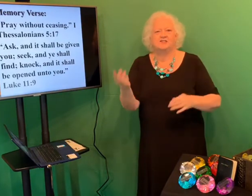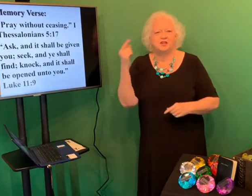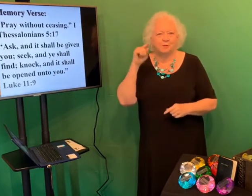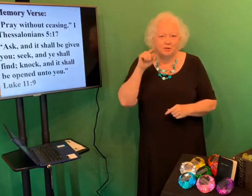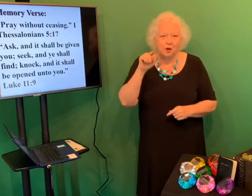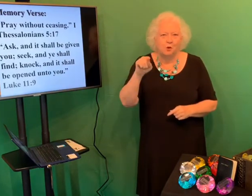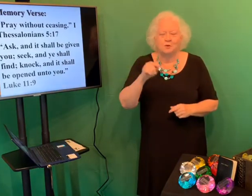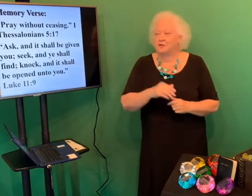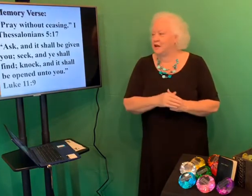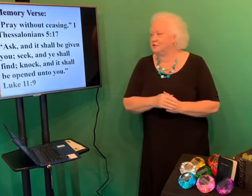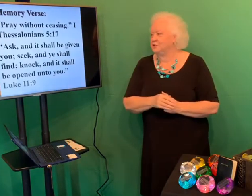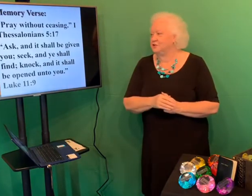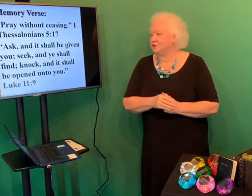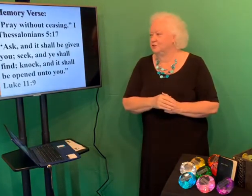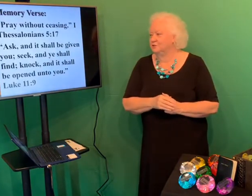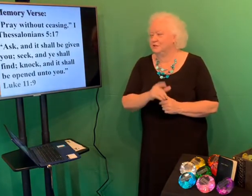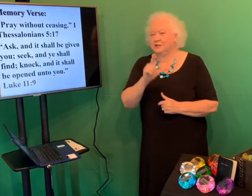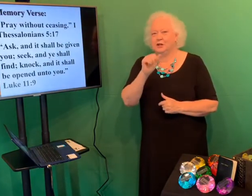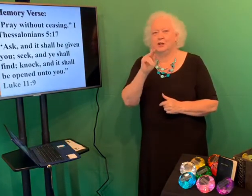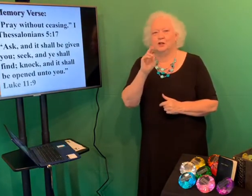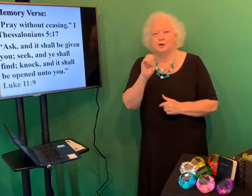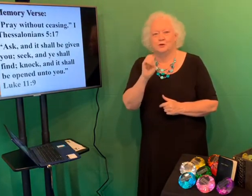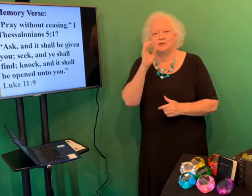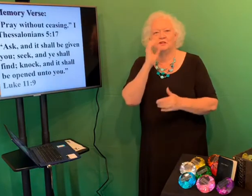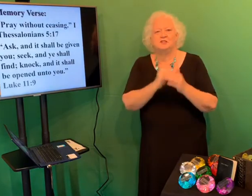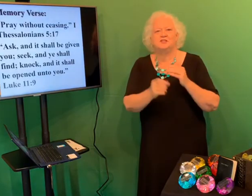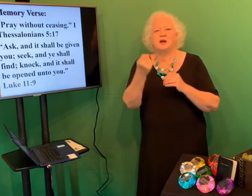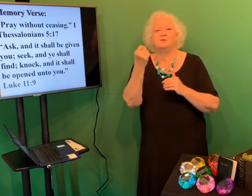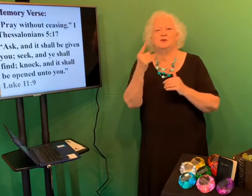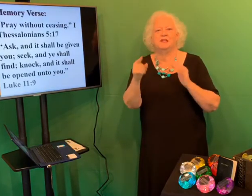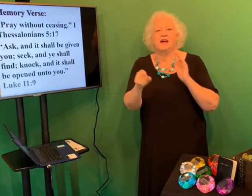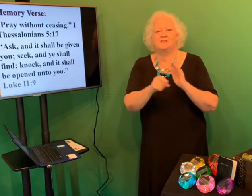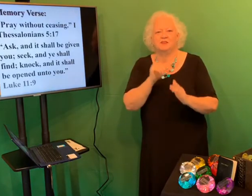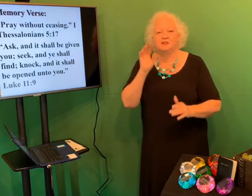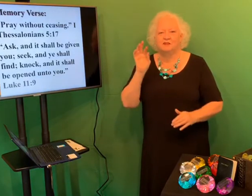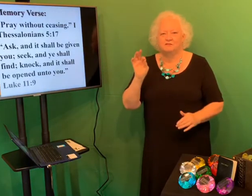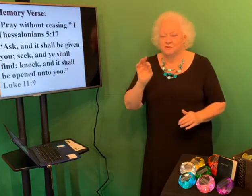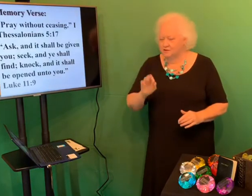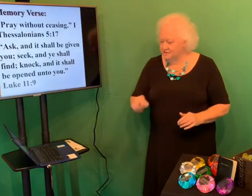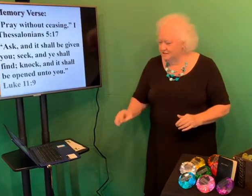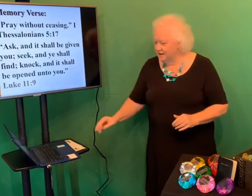shall be opened unto you. Luke chapter 11, verse